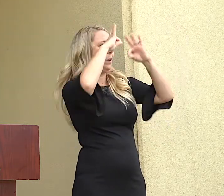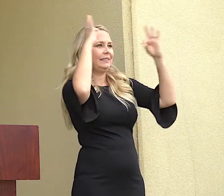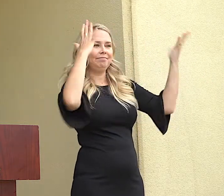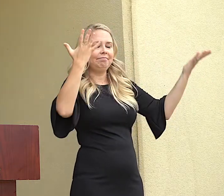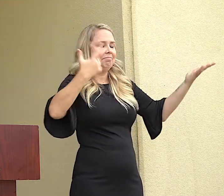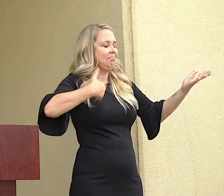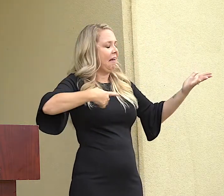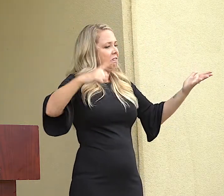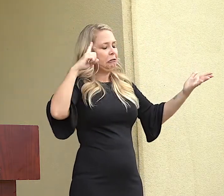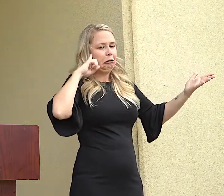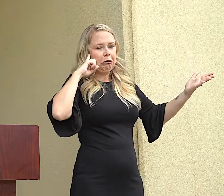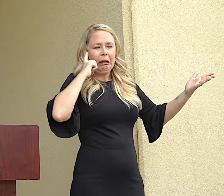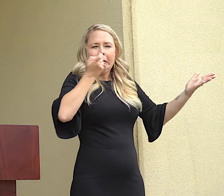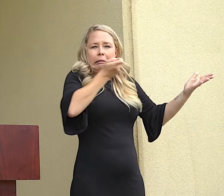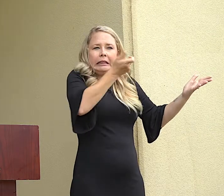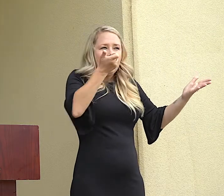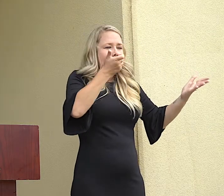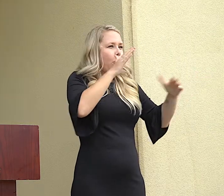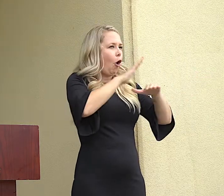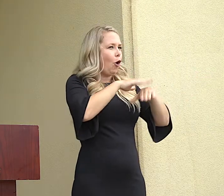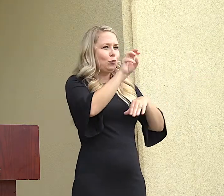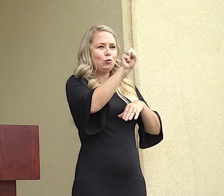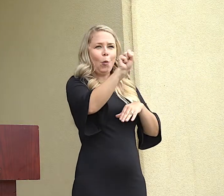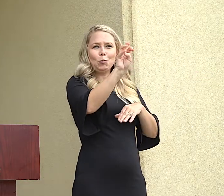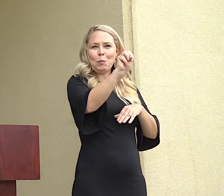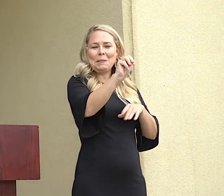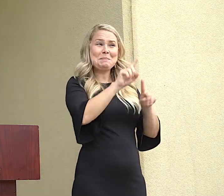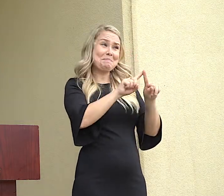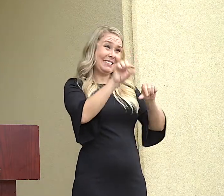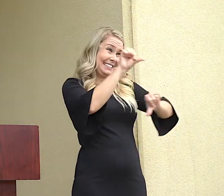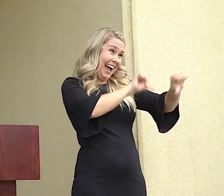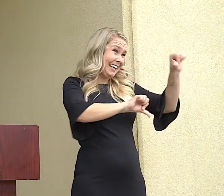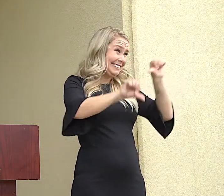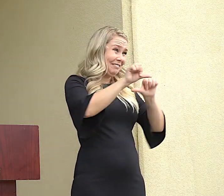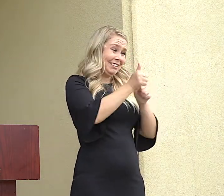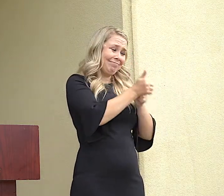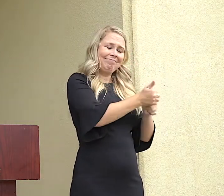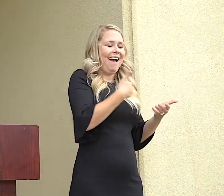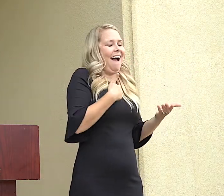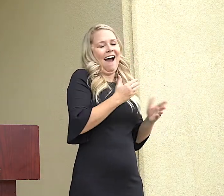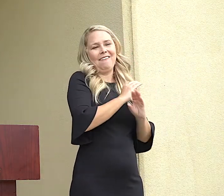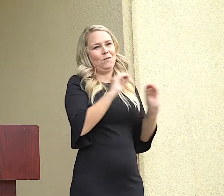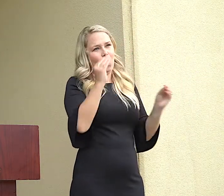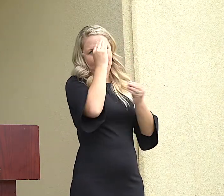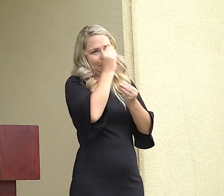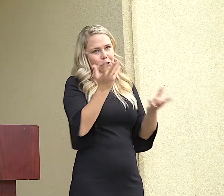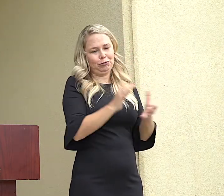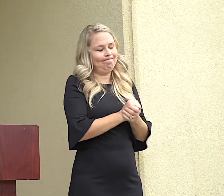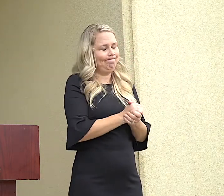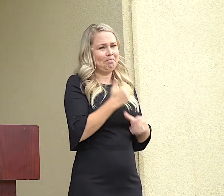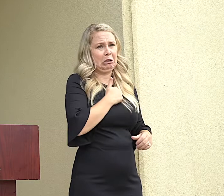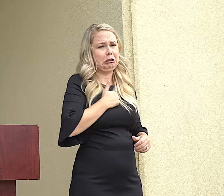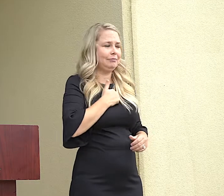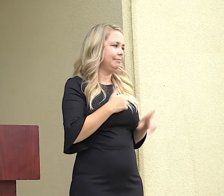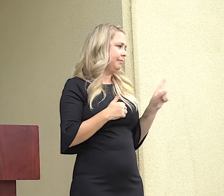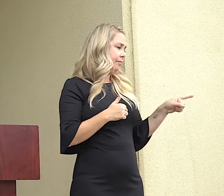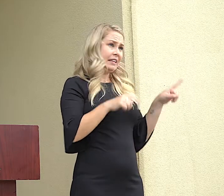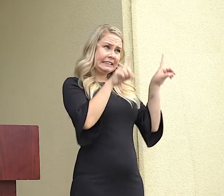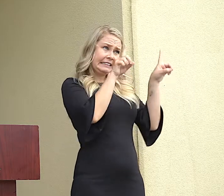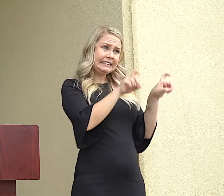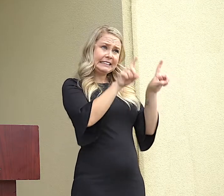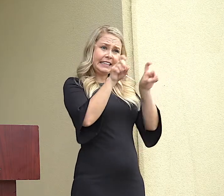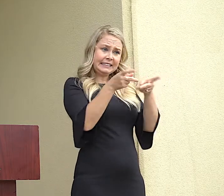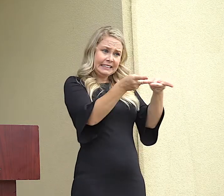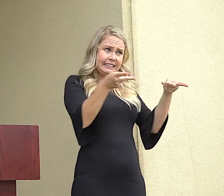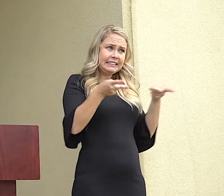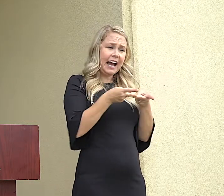haven't heard much from social media, but again, scientifically, I have no such information. Thank you. Apologize. For the testing site,